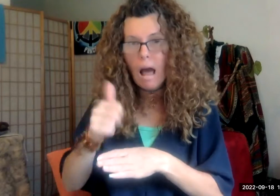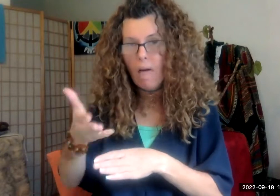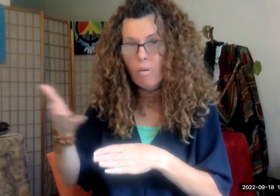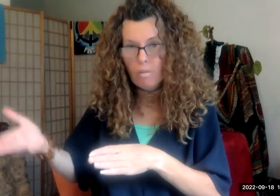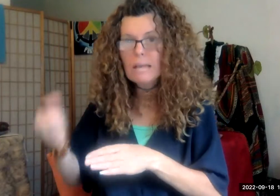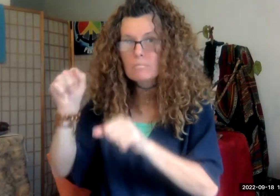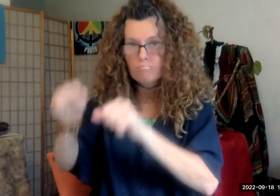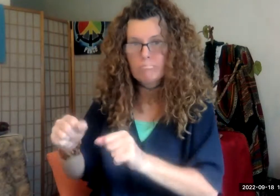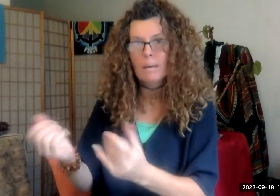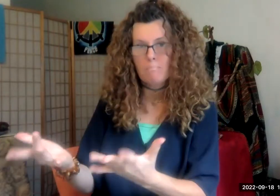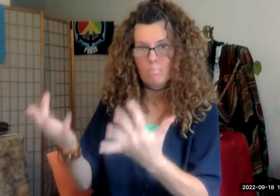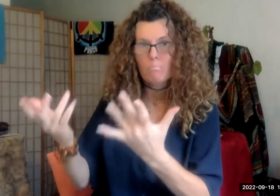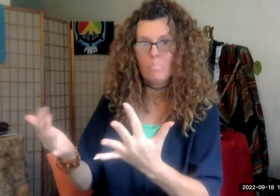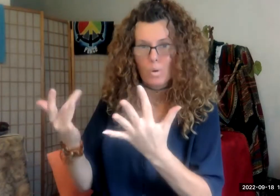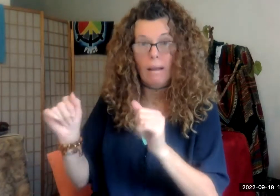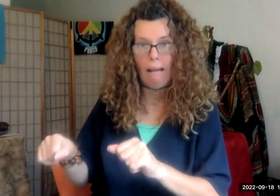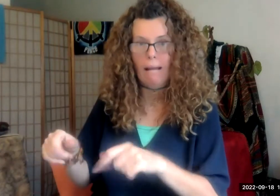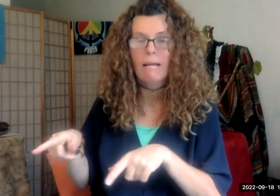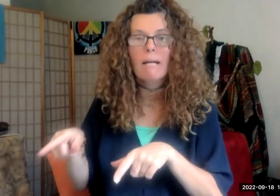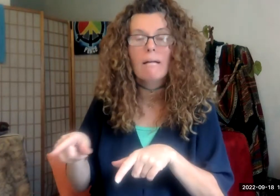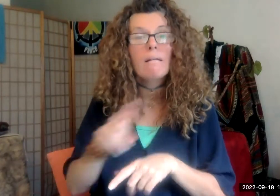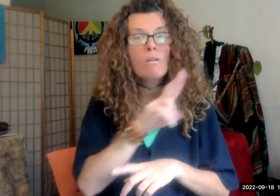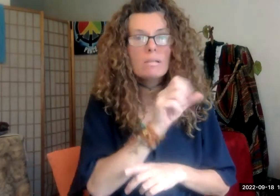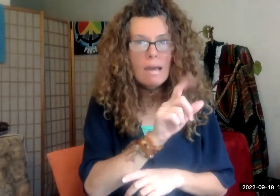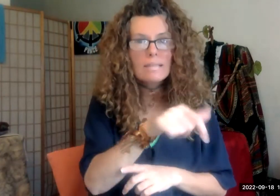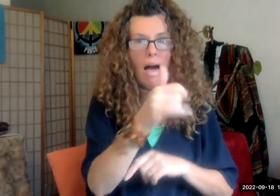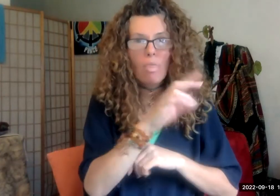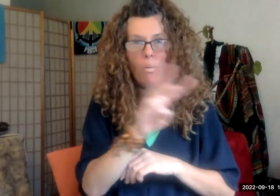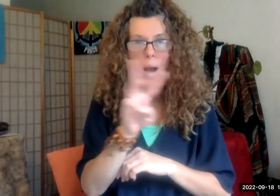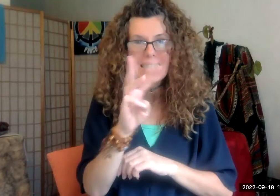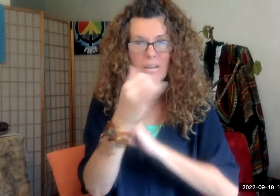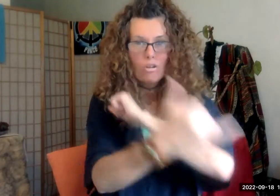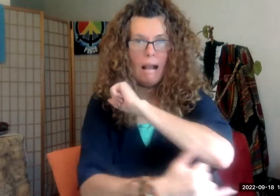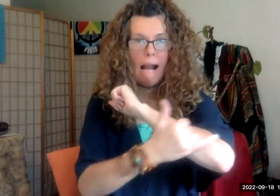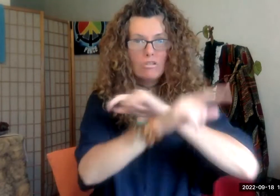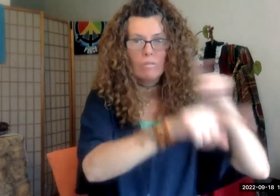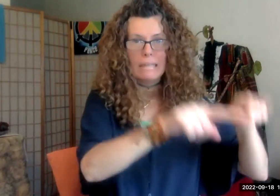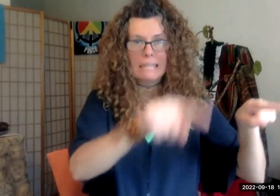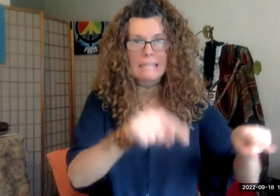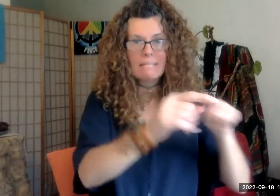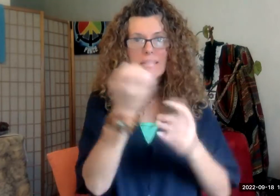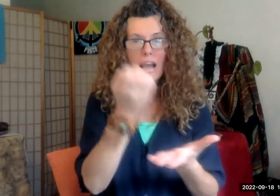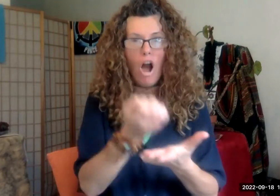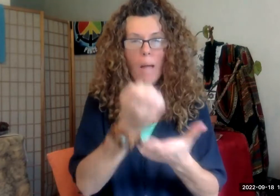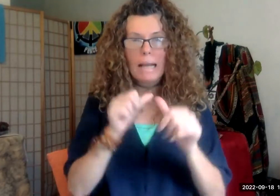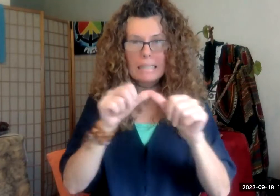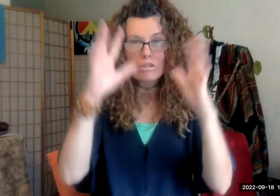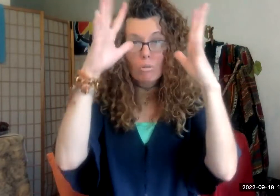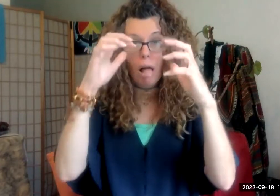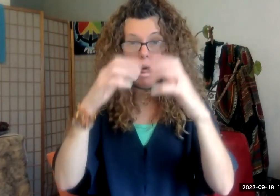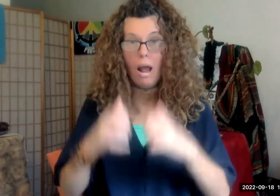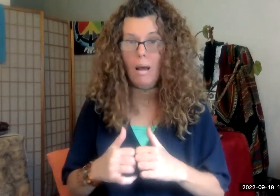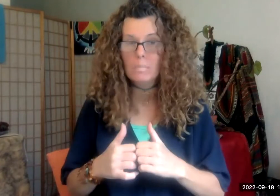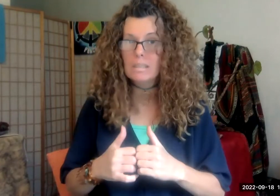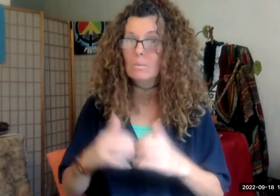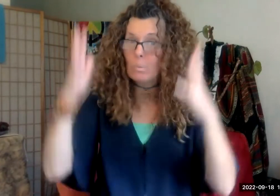combustible. But then also in the United States and other Western countries, as the economy continues to collapse, and it is